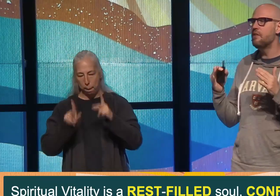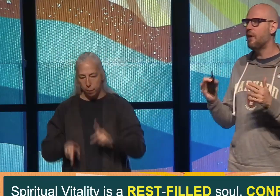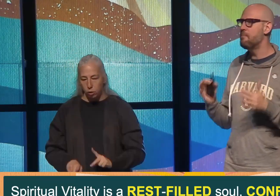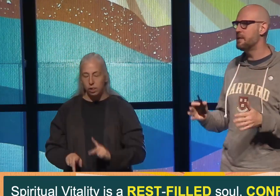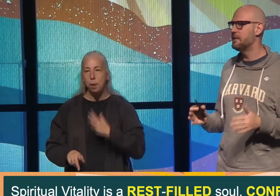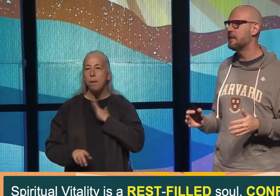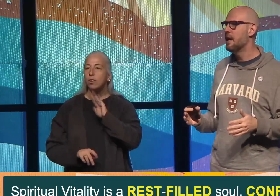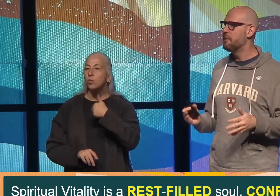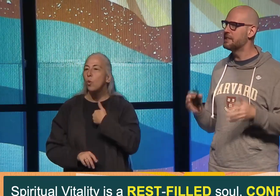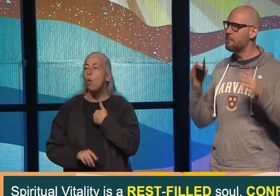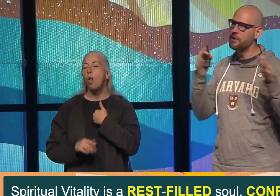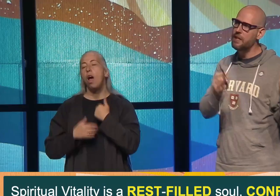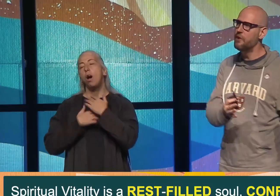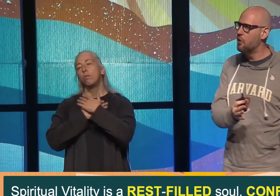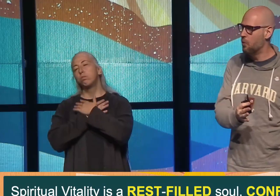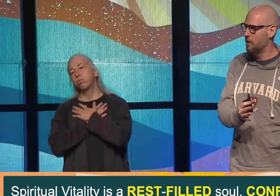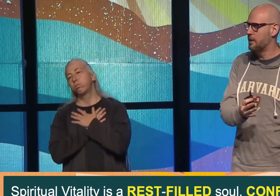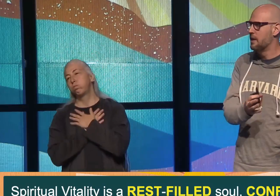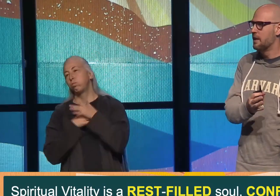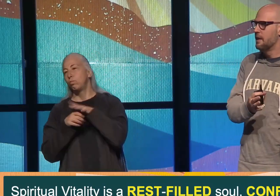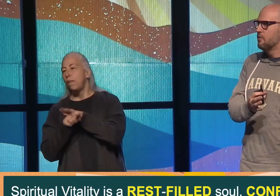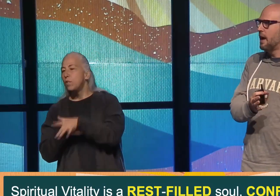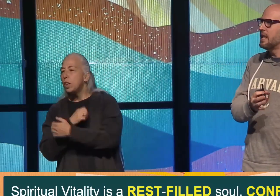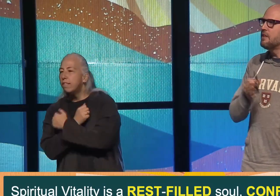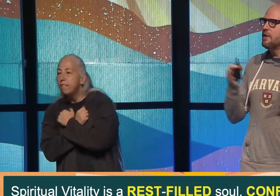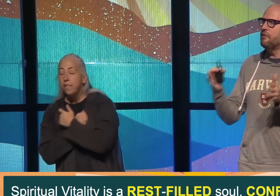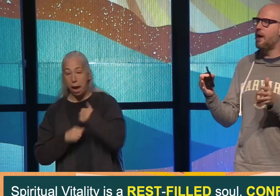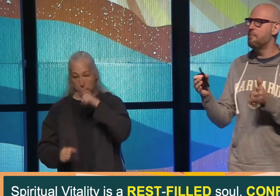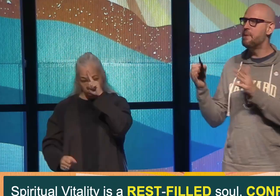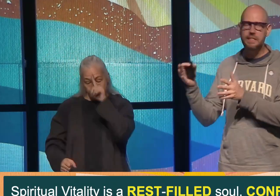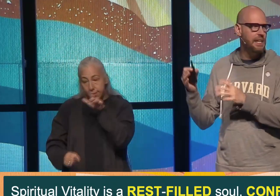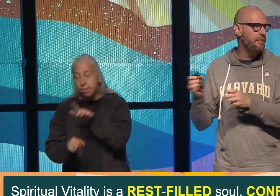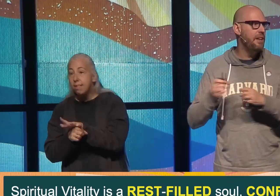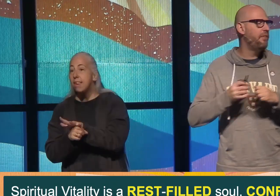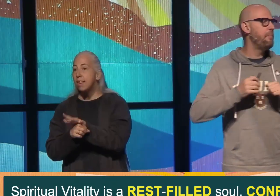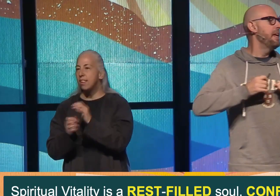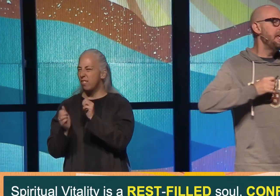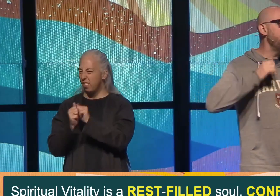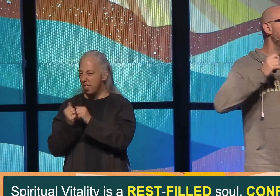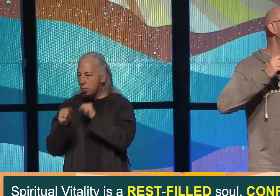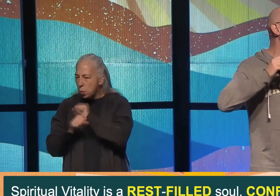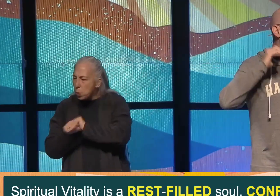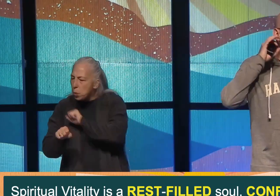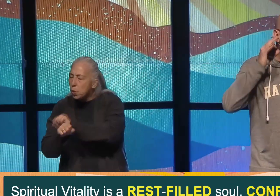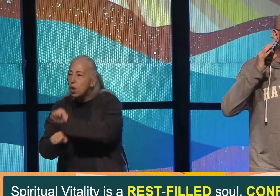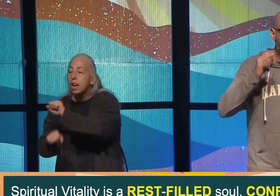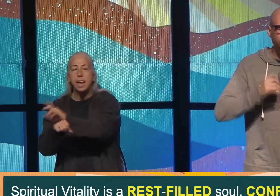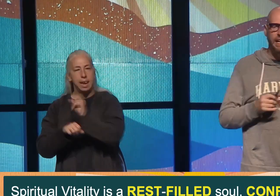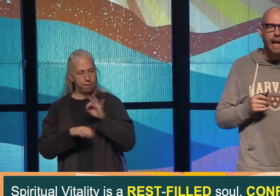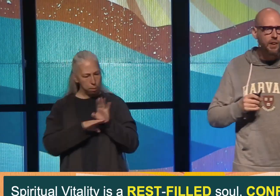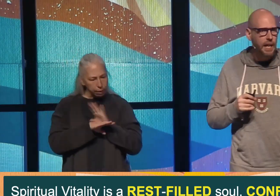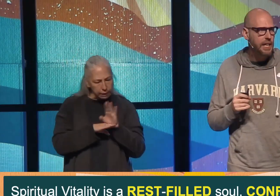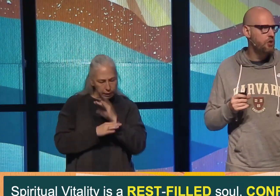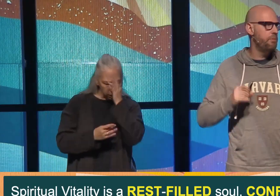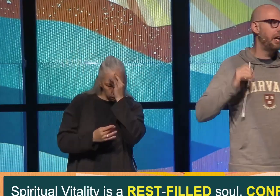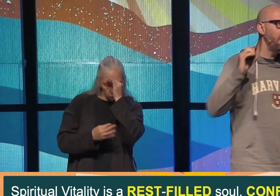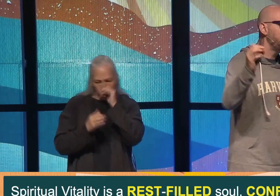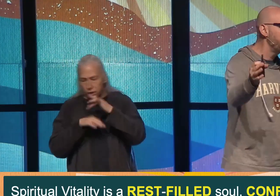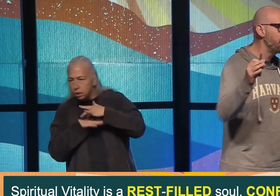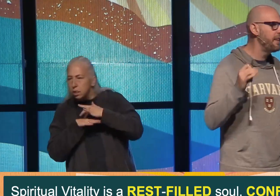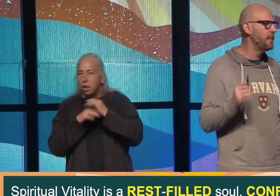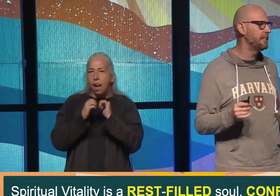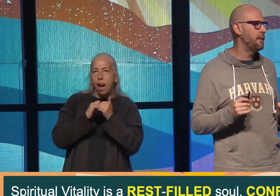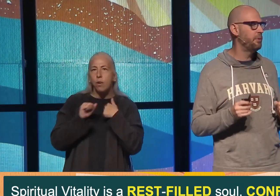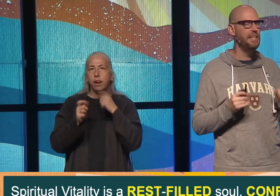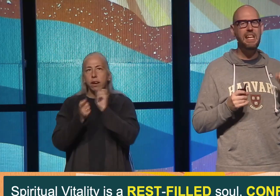rest-filled, even if I'm busy, because I believe in the work, right? Even if I'm busy, even if I'm trying to think through, like, how can I contribute? How